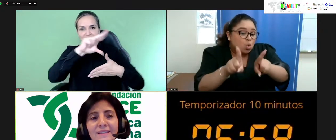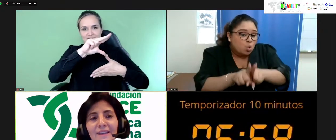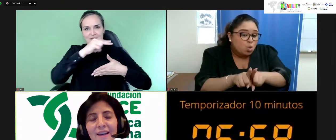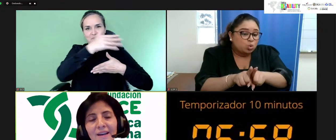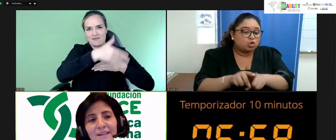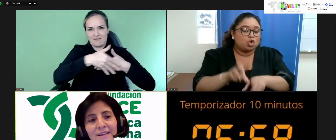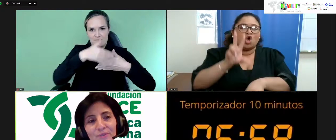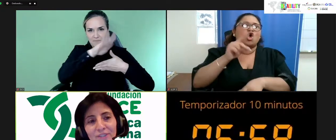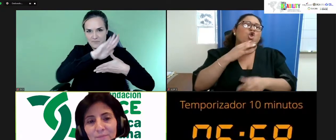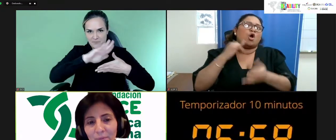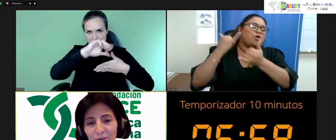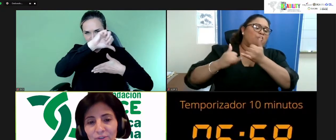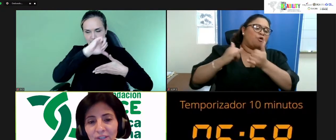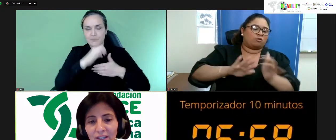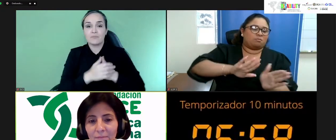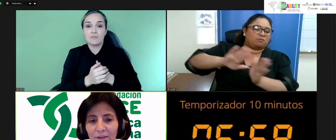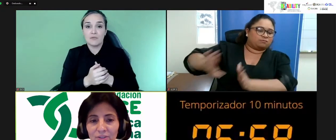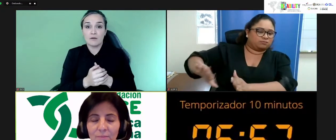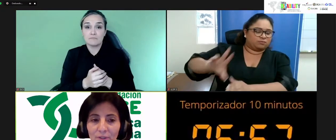working